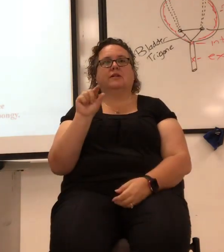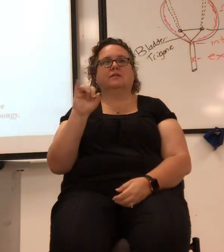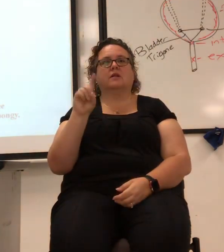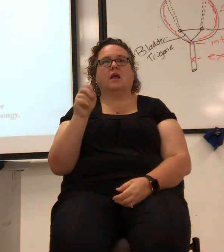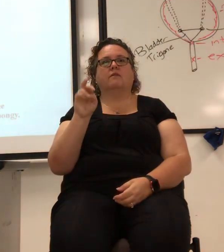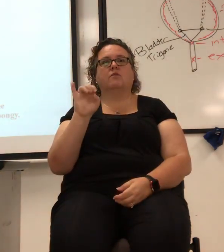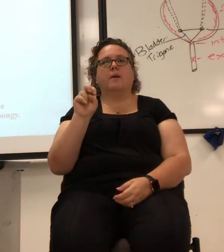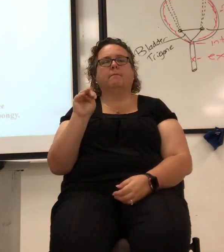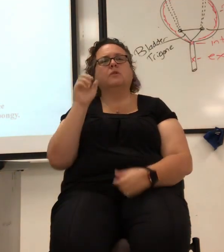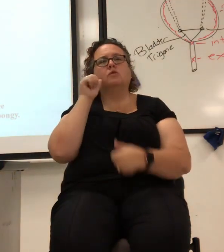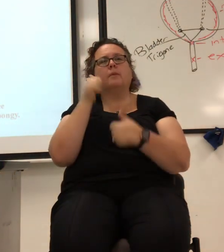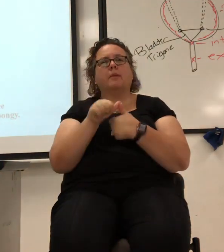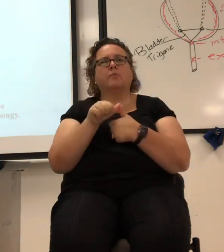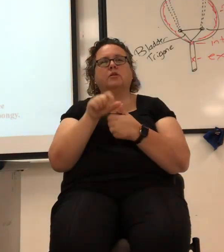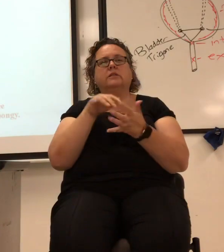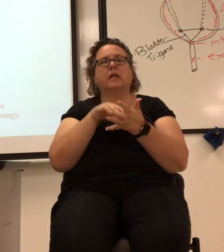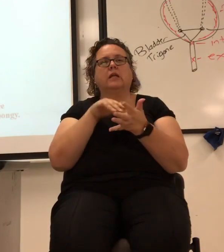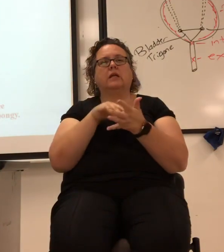sphincter.